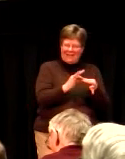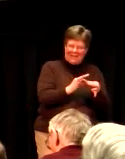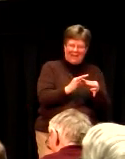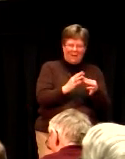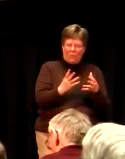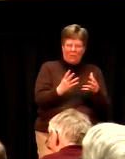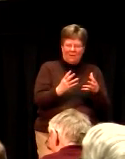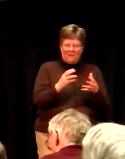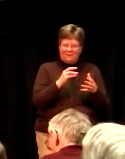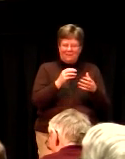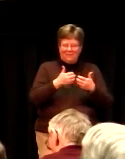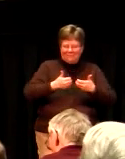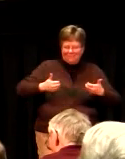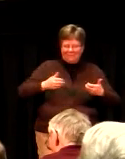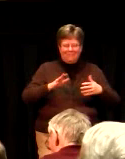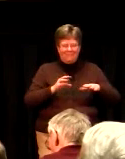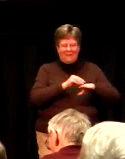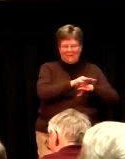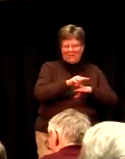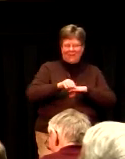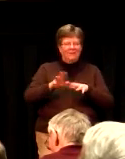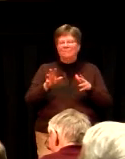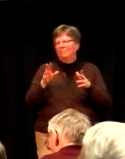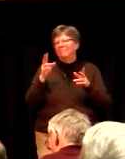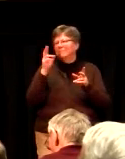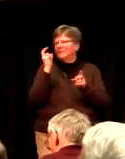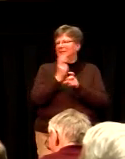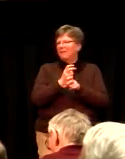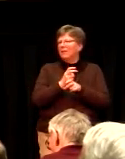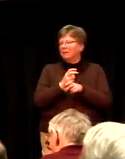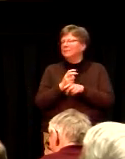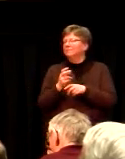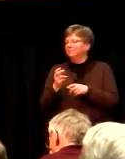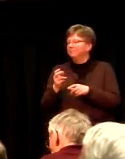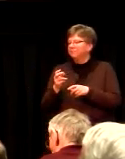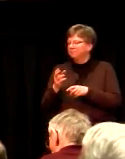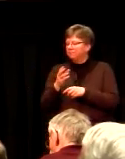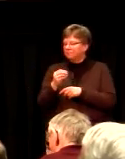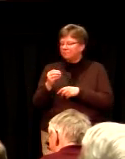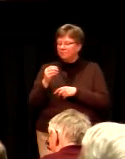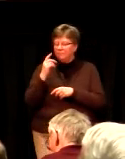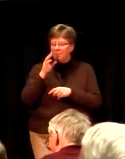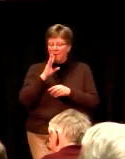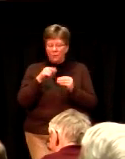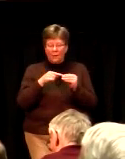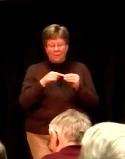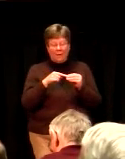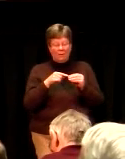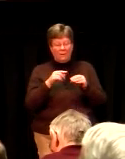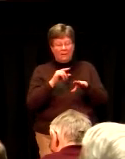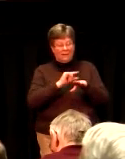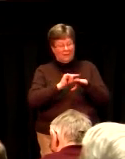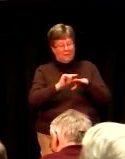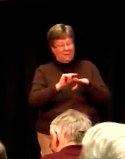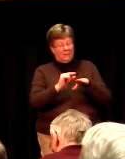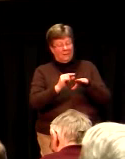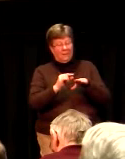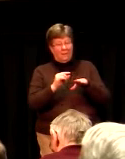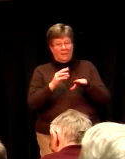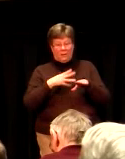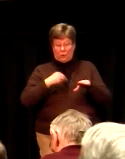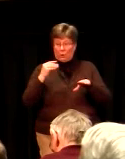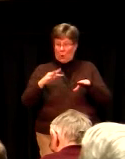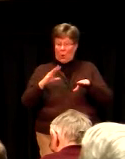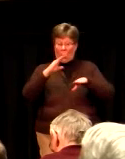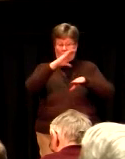And unfortunately, permafrost, it responds to the ground below it, to the vegetation on the top of it, to the snow you put